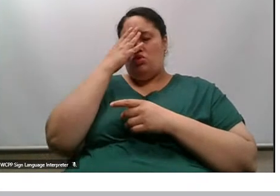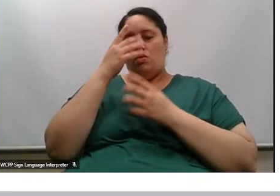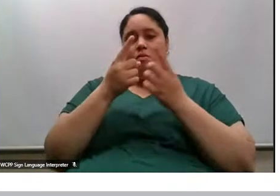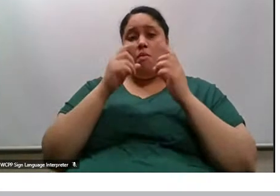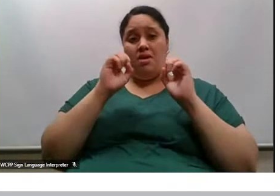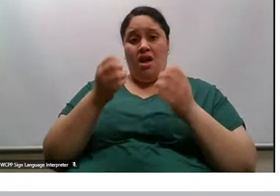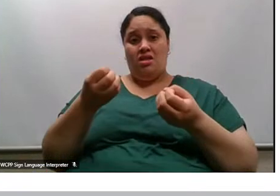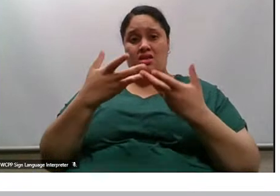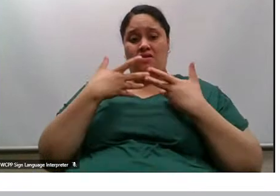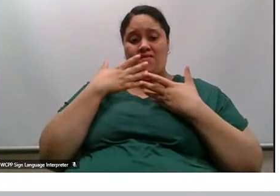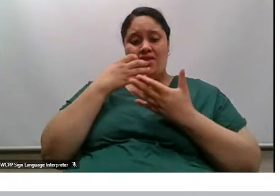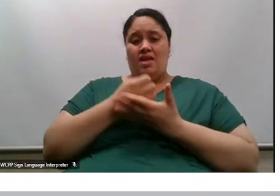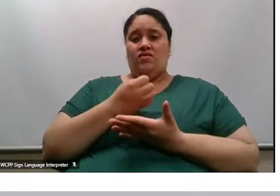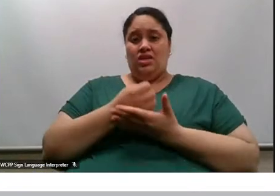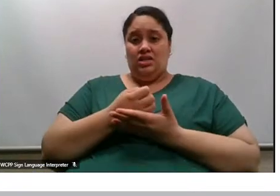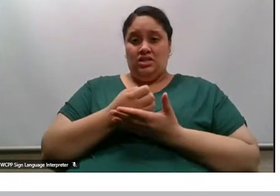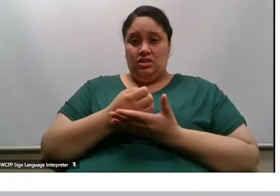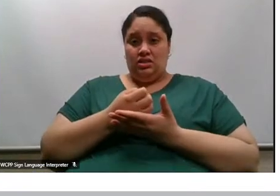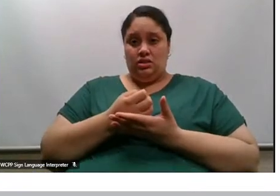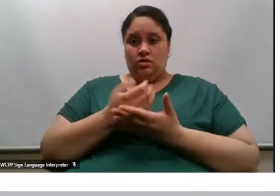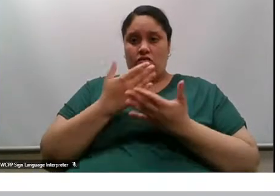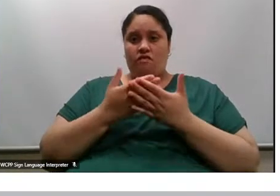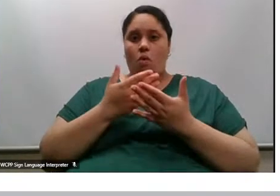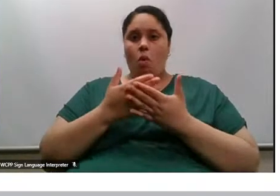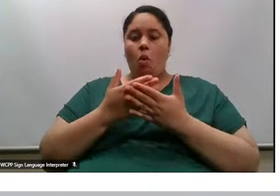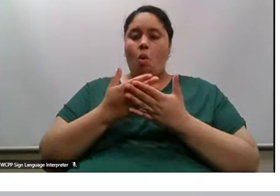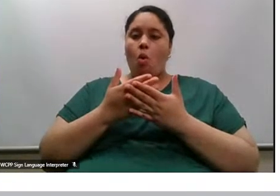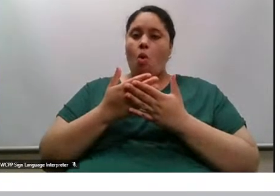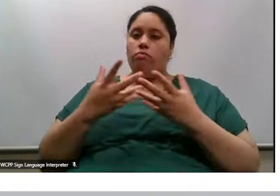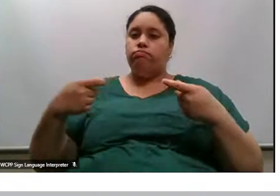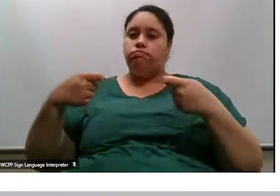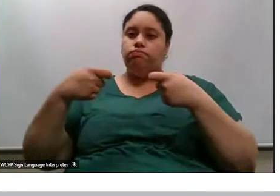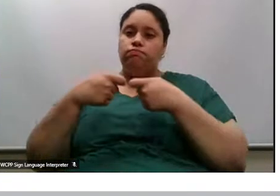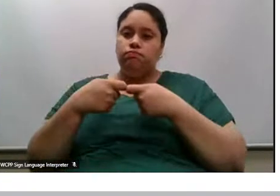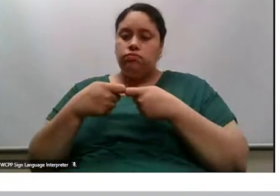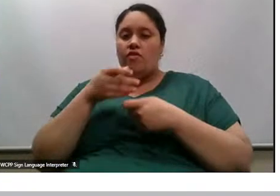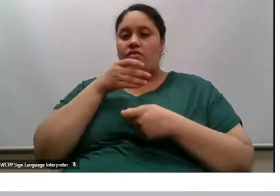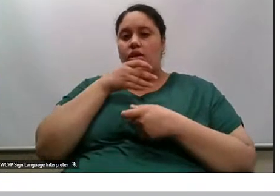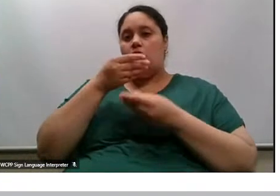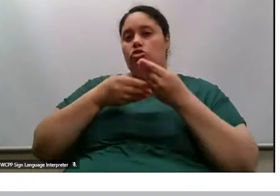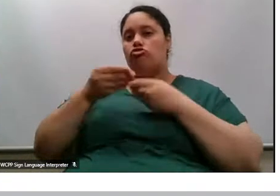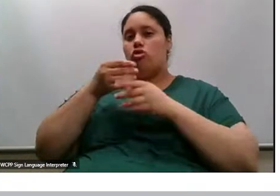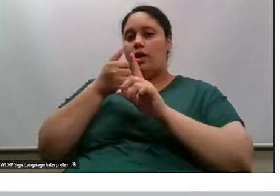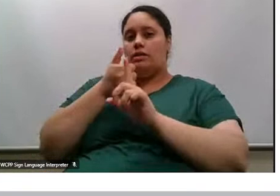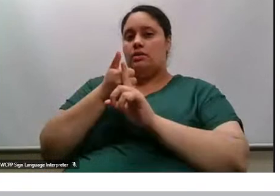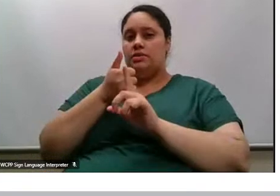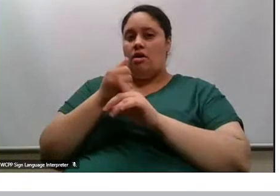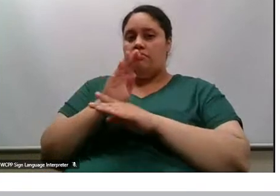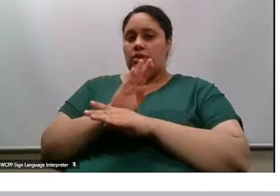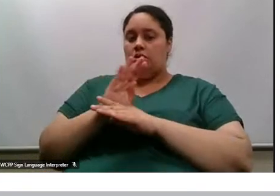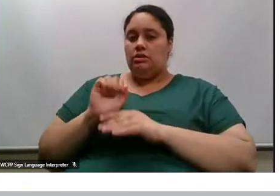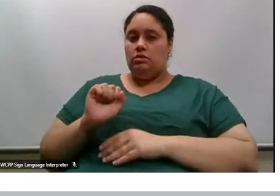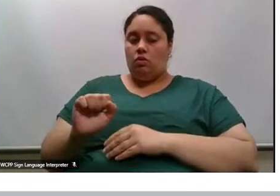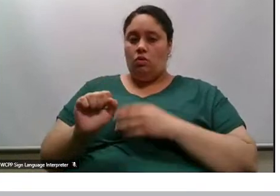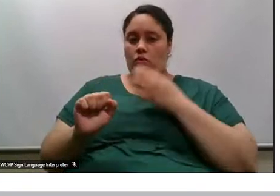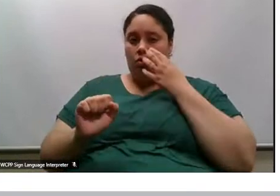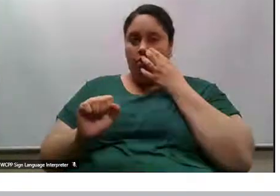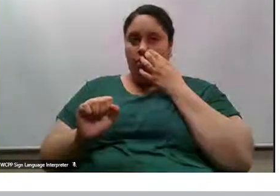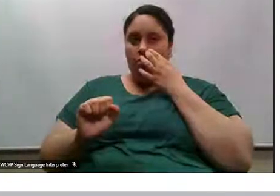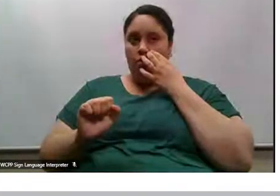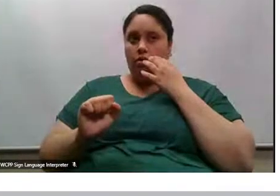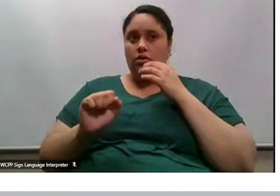of the inputs of the liquor traders themselves, and